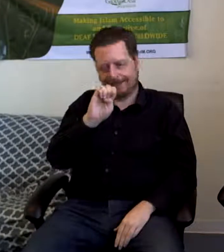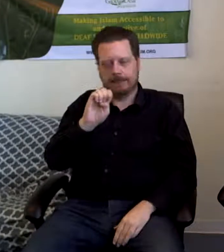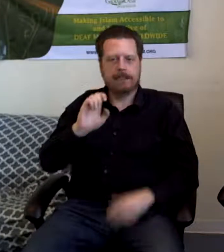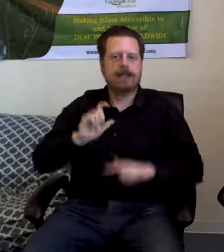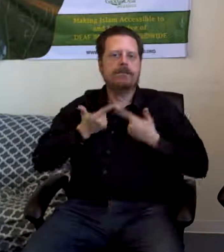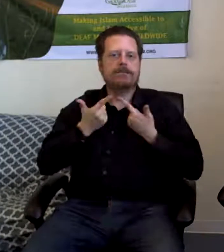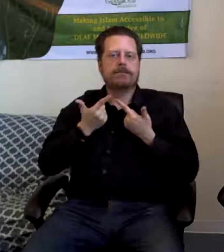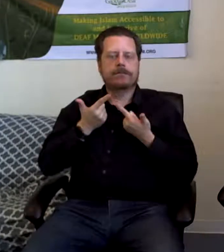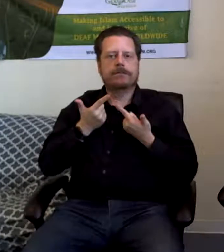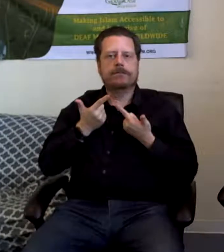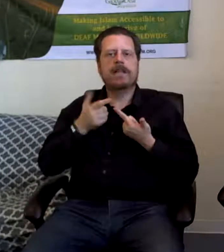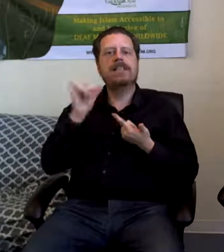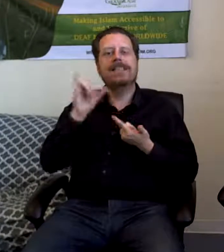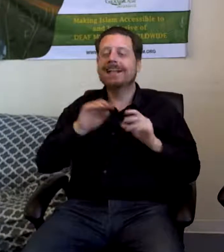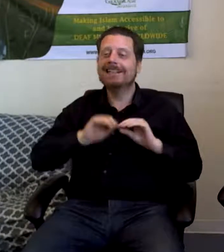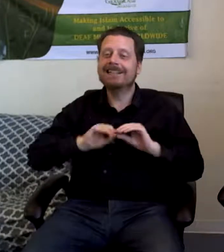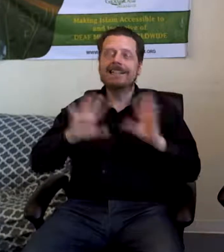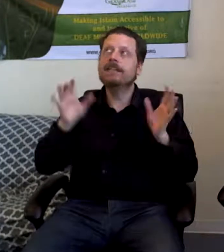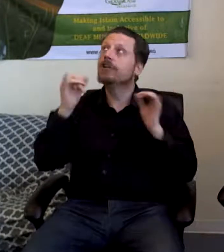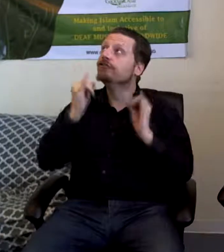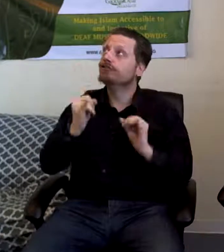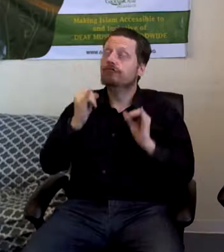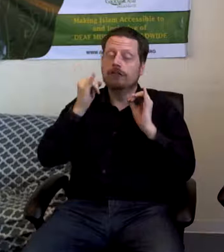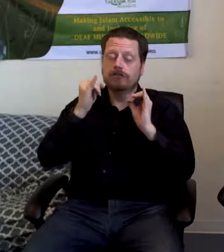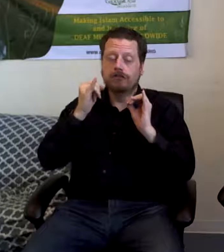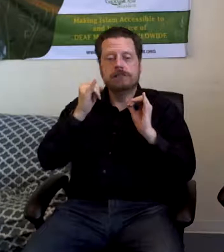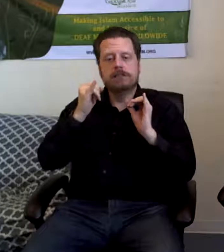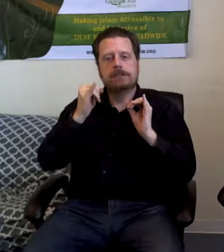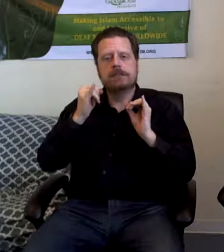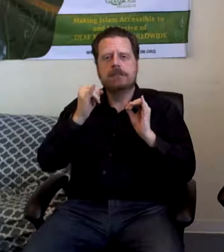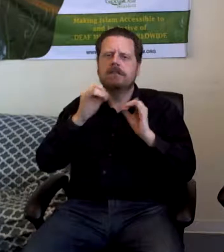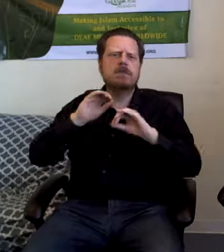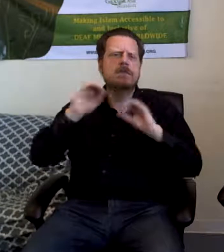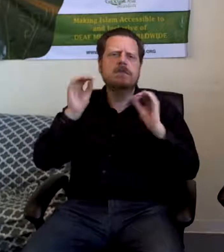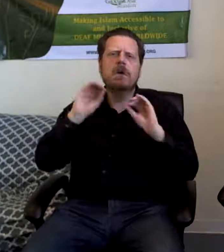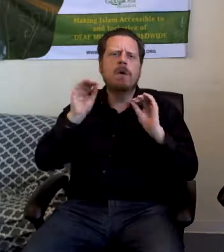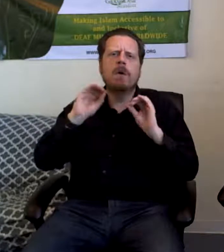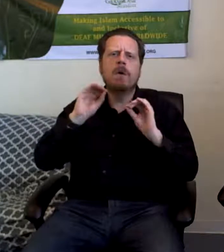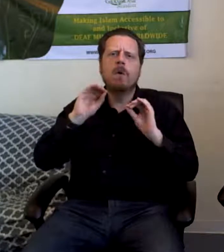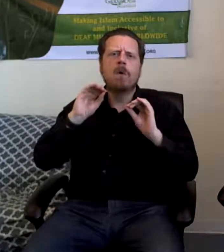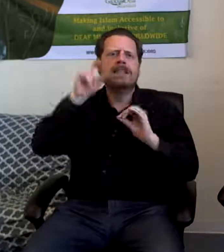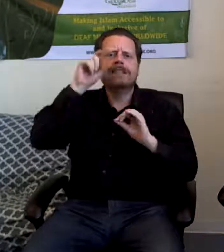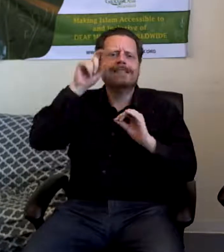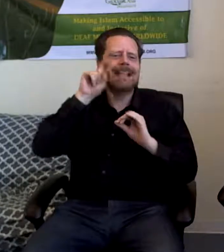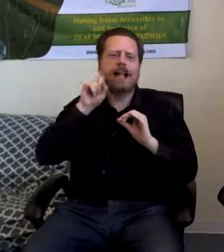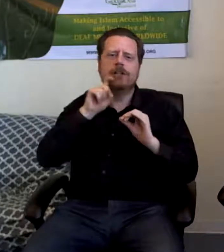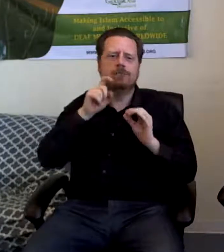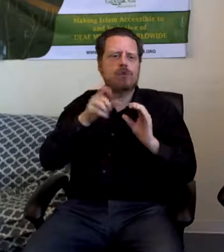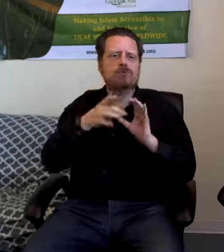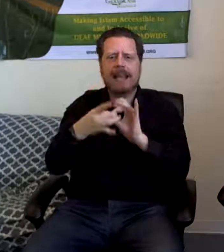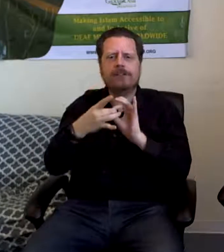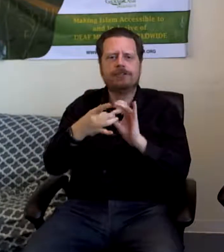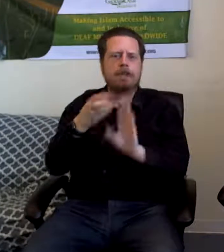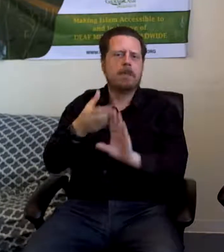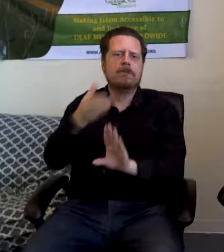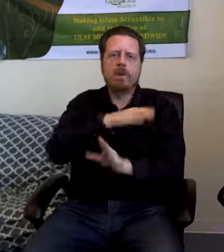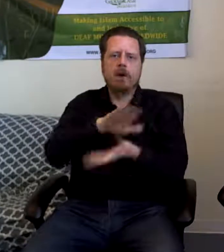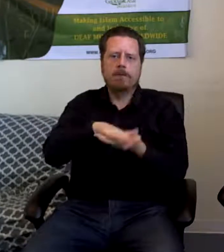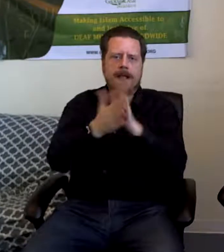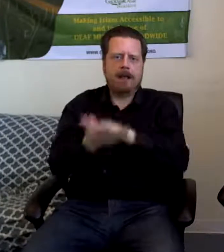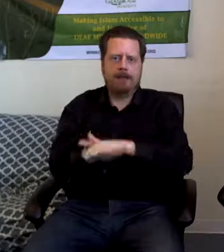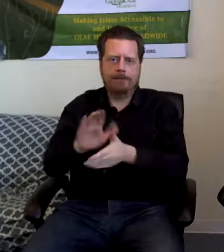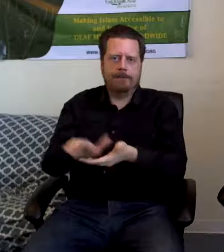And this is a clear instruction that there is no sexual relationship before marriage.